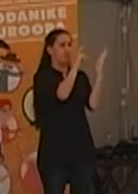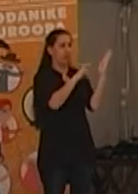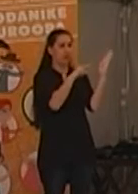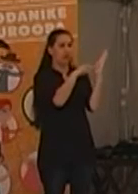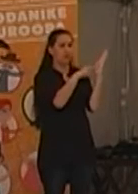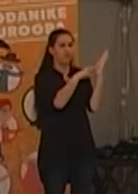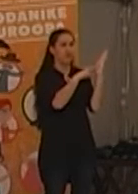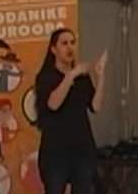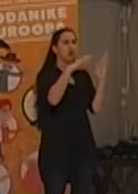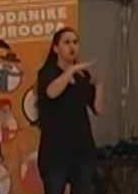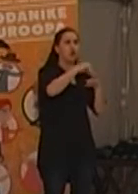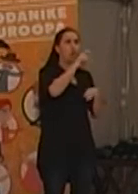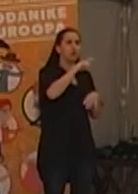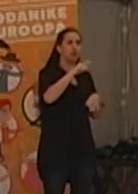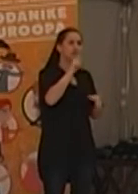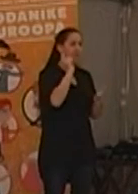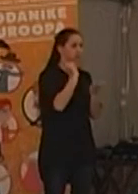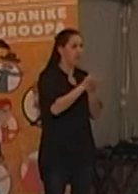Sweden should encourage